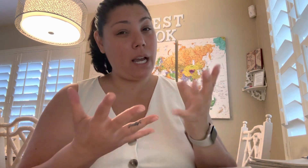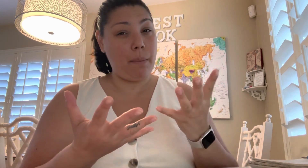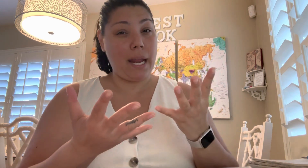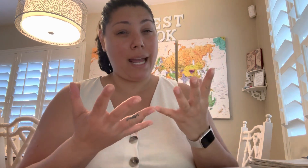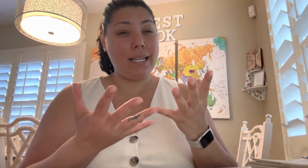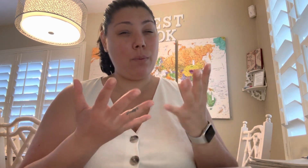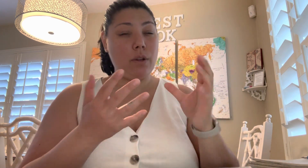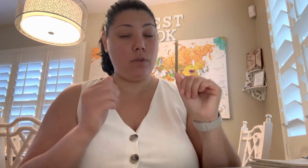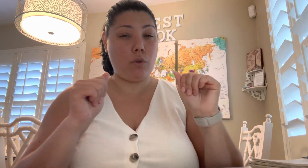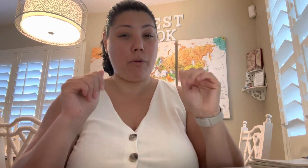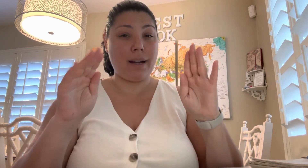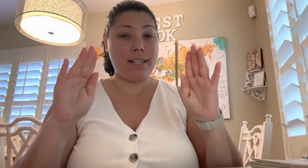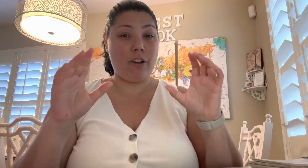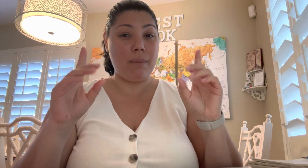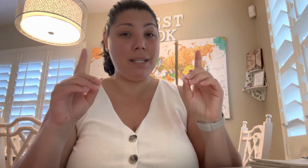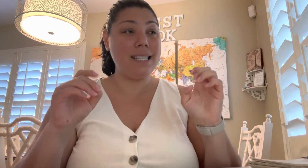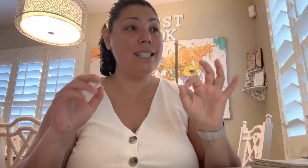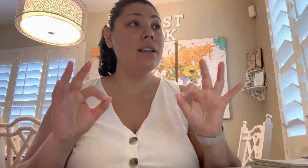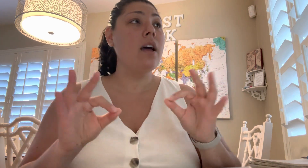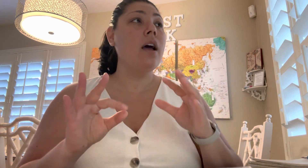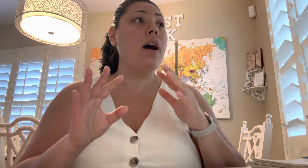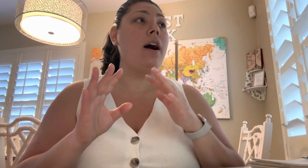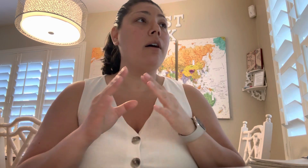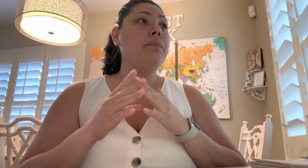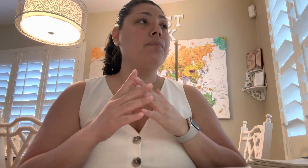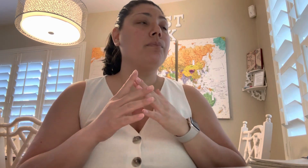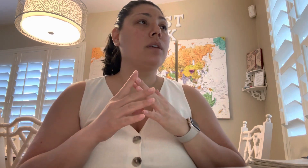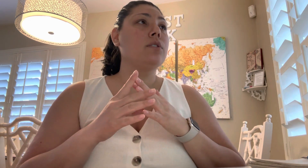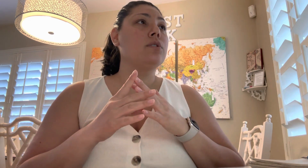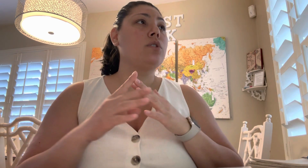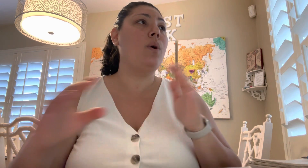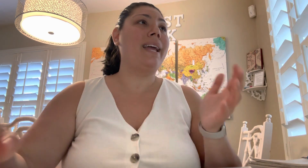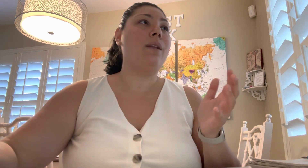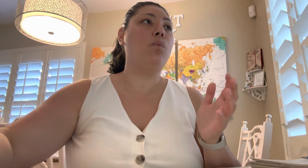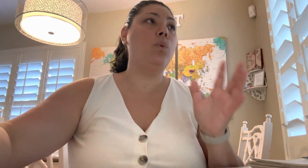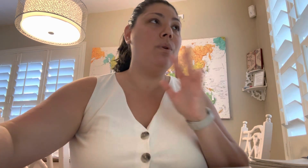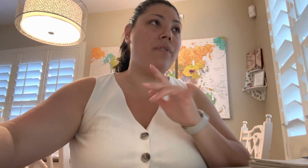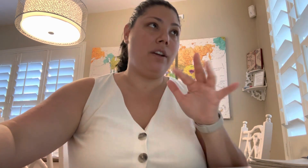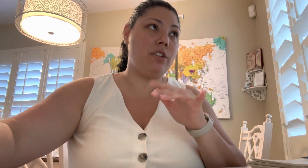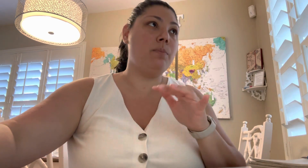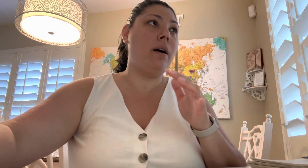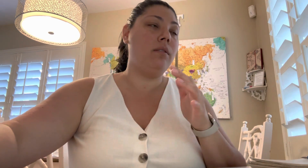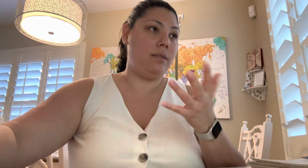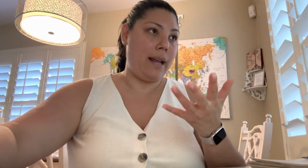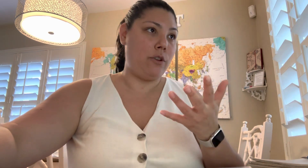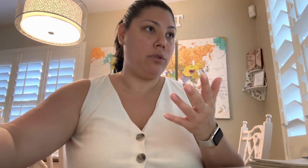in handy when practicing our ABCs. So again, we would finger spell naturally,